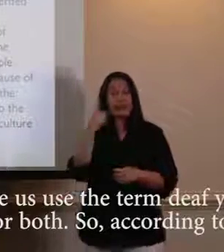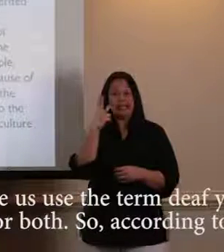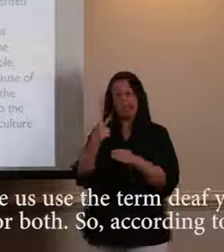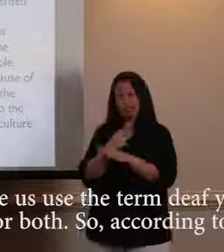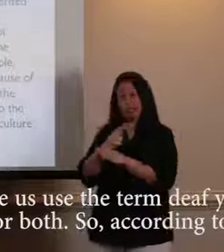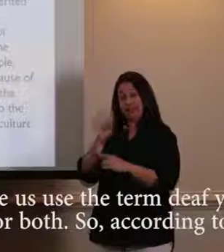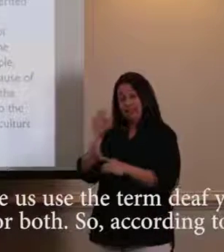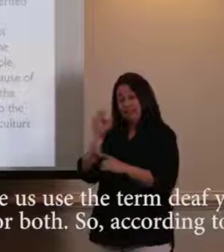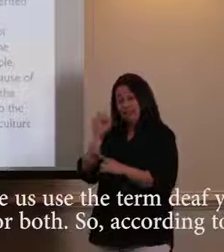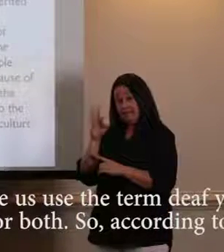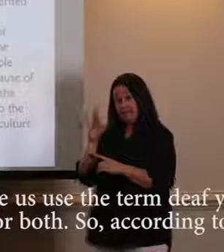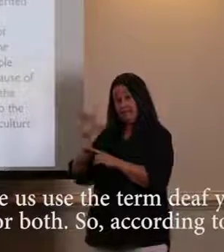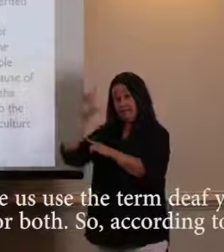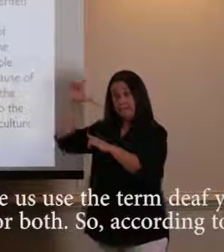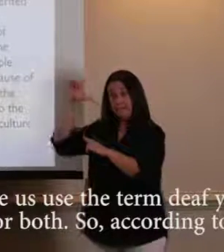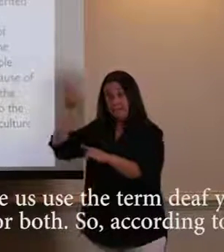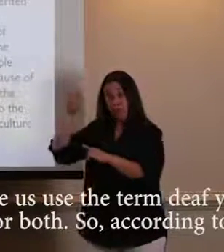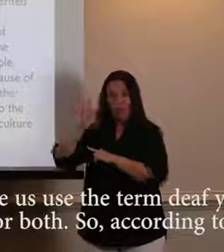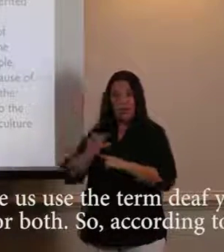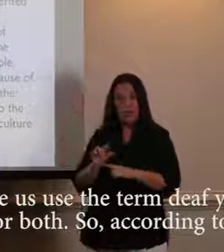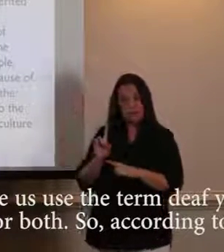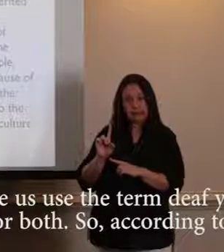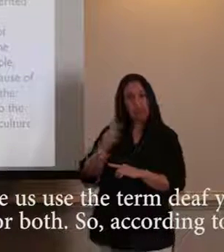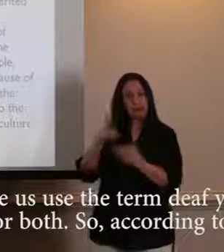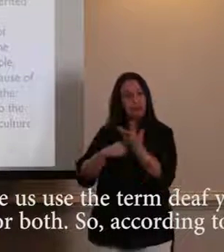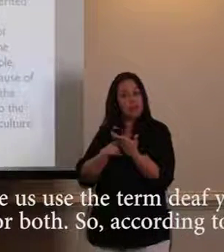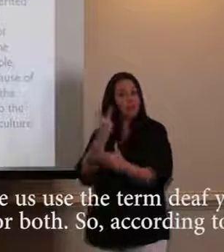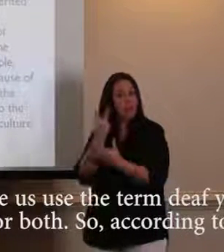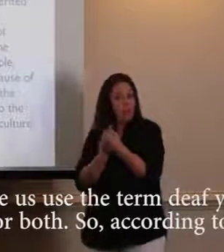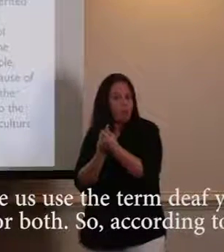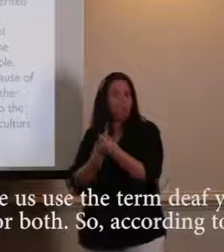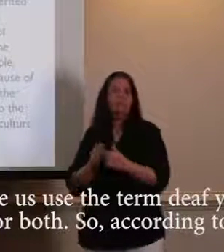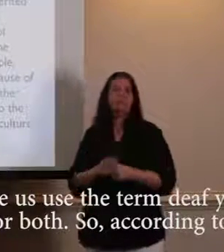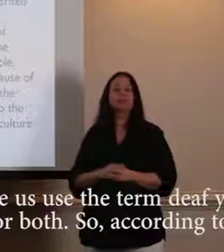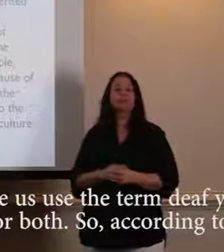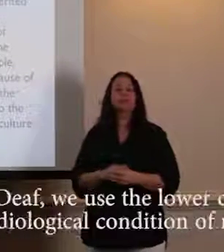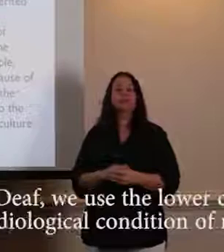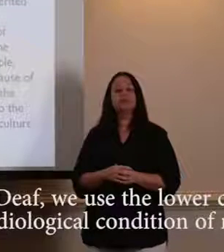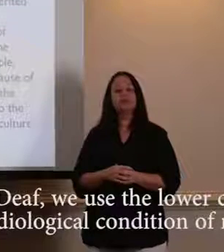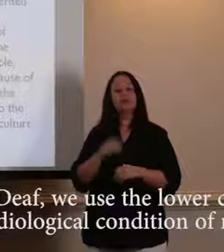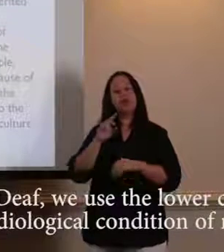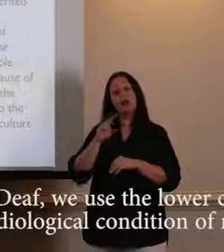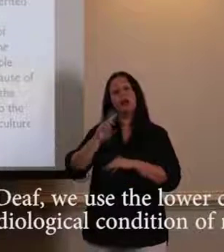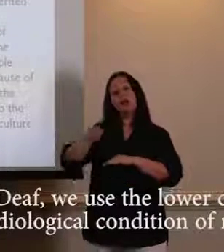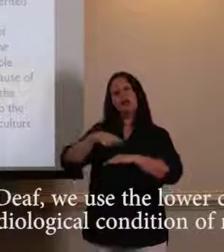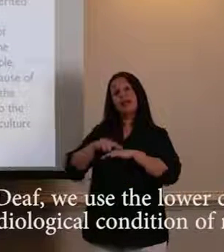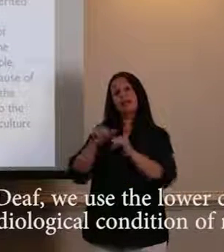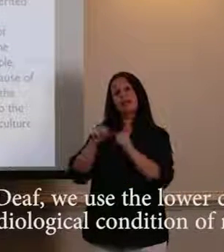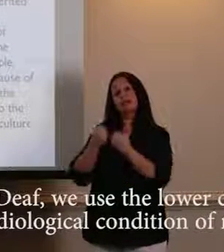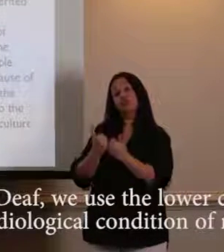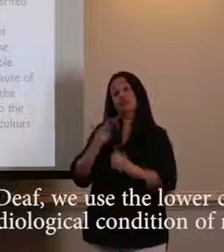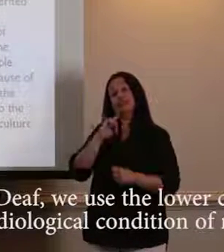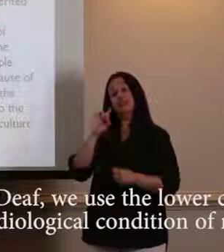you'll see it with a big D or a little d or both. So according to the National Association for the Deaf, we use